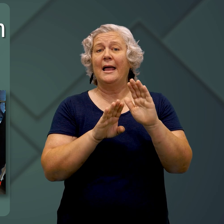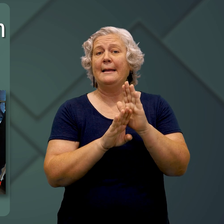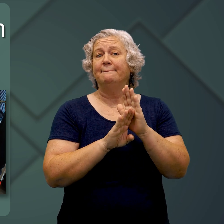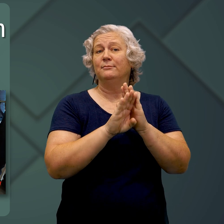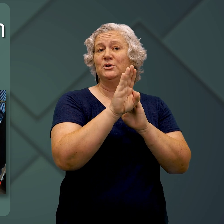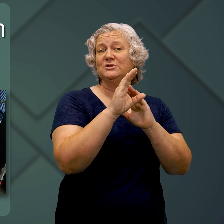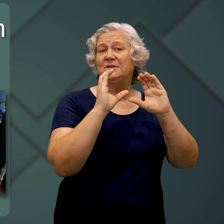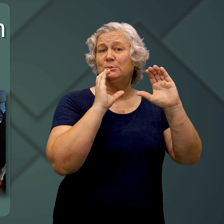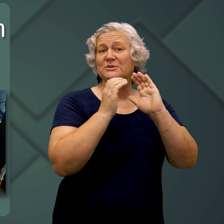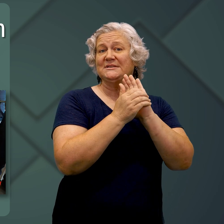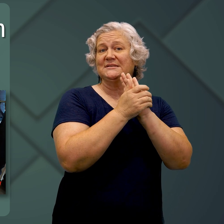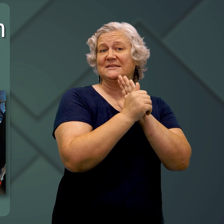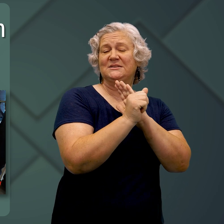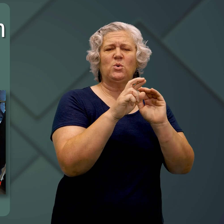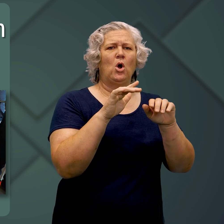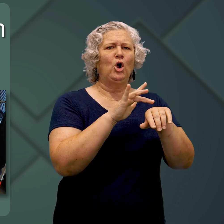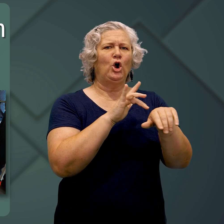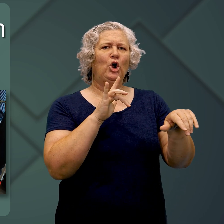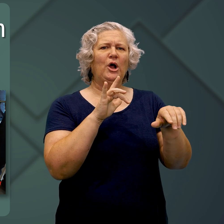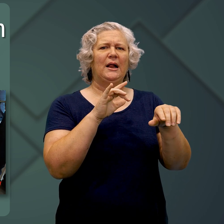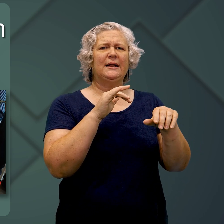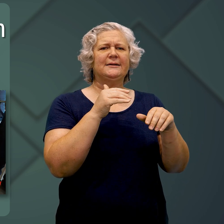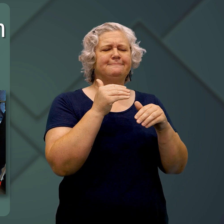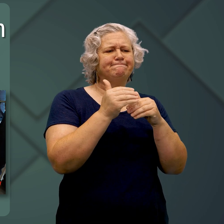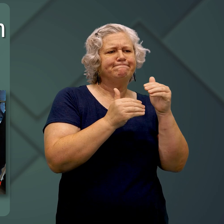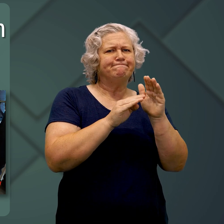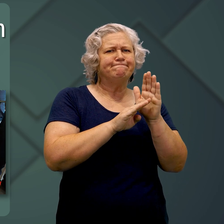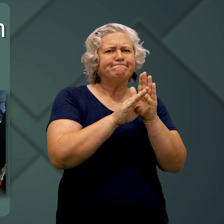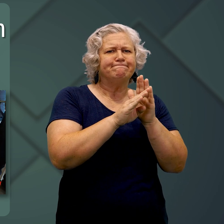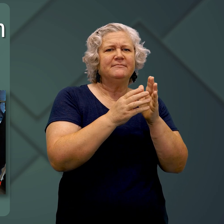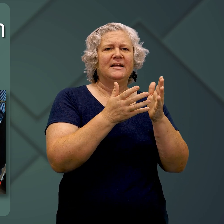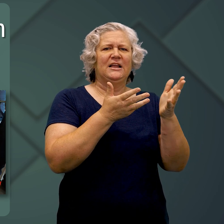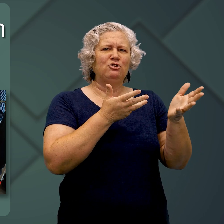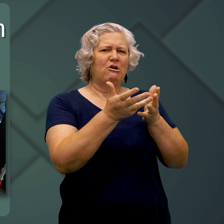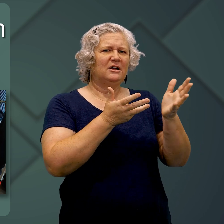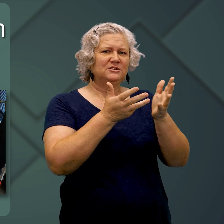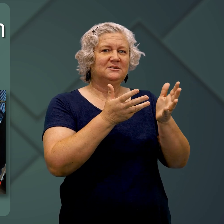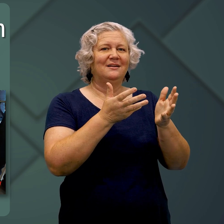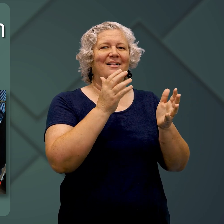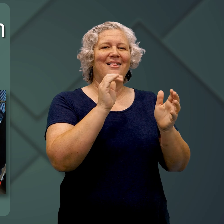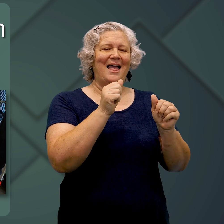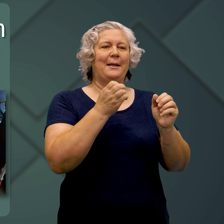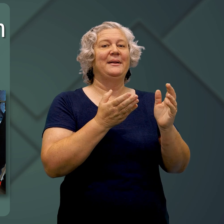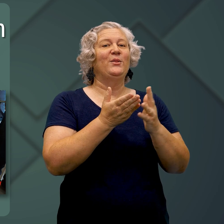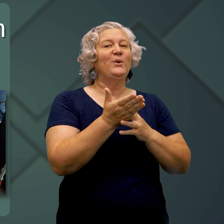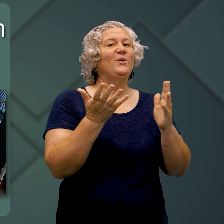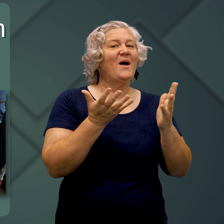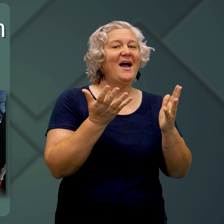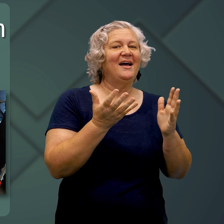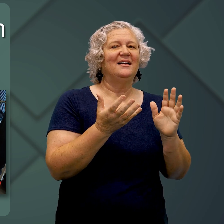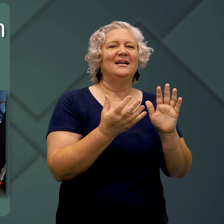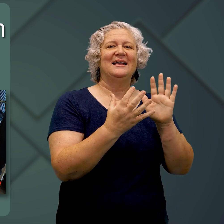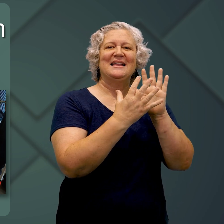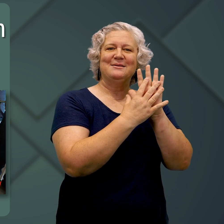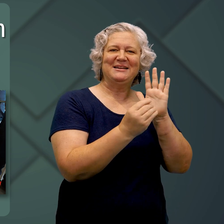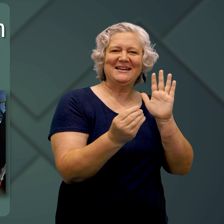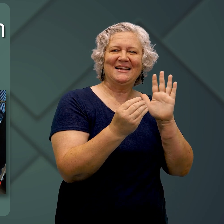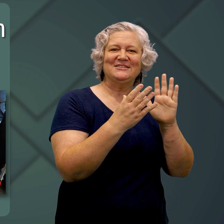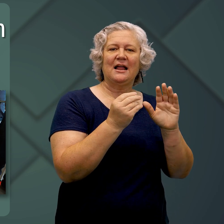For people with emerging communication skills or early in their developmental stage of interactions, this can be through imitation and participating in a